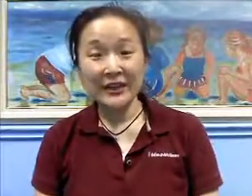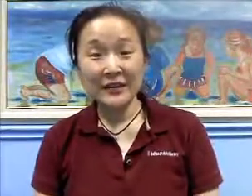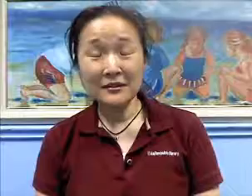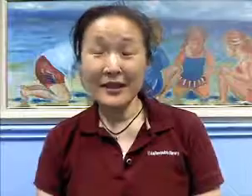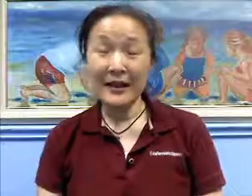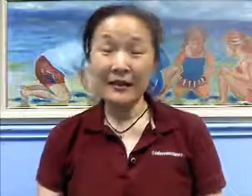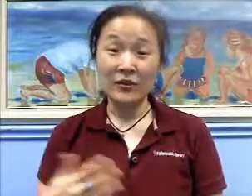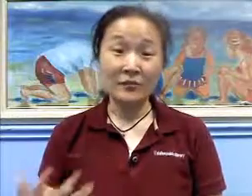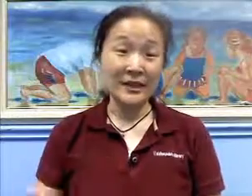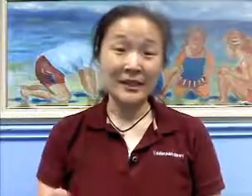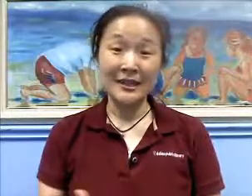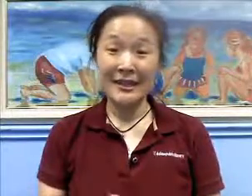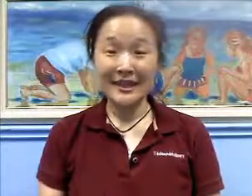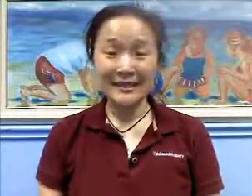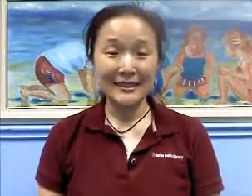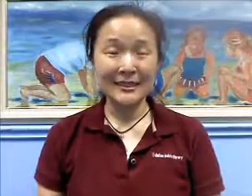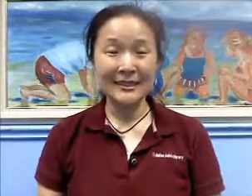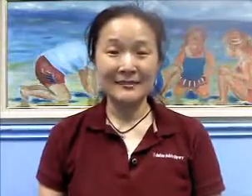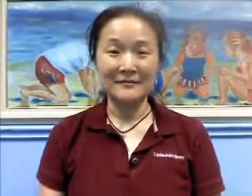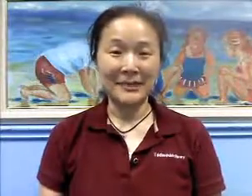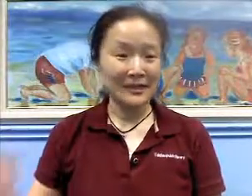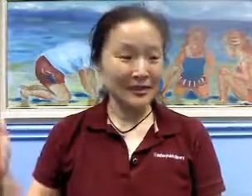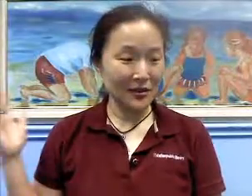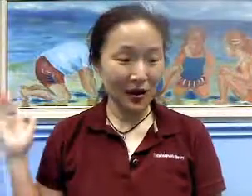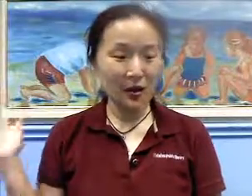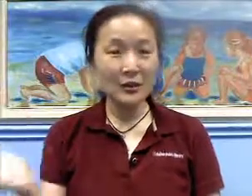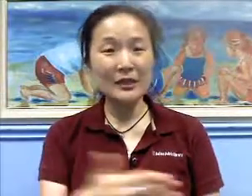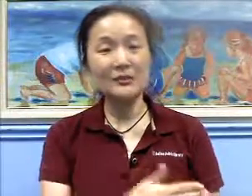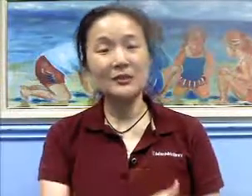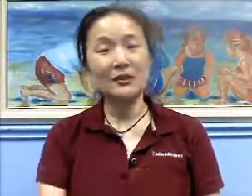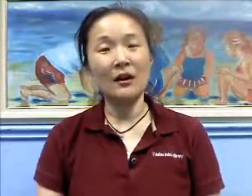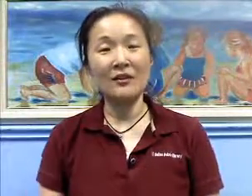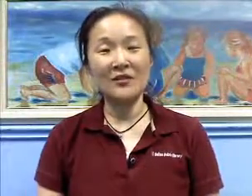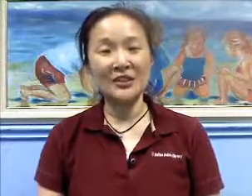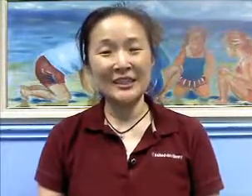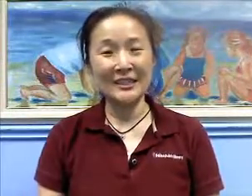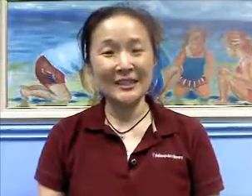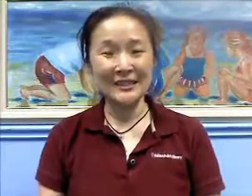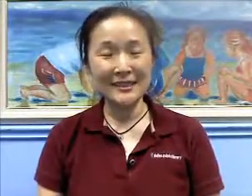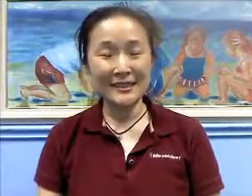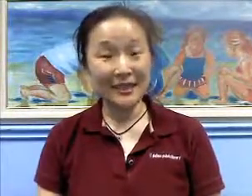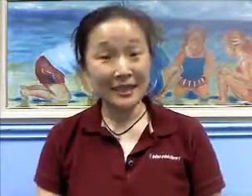videos and for being in the class and seeing this all the way through to all 14 lessons. It's